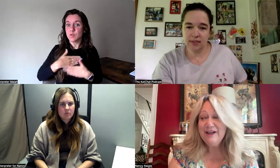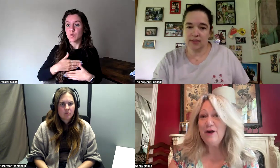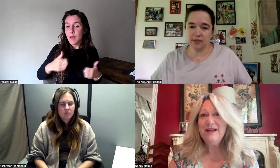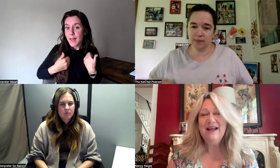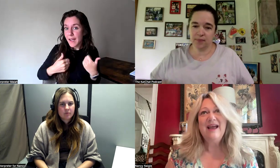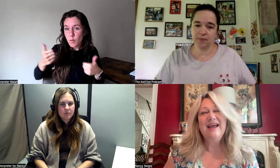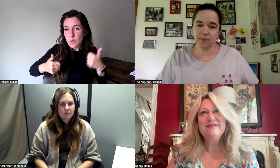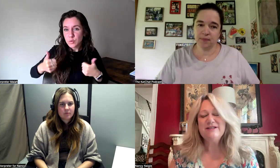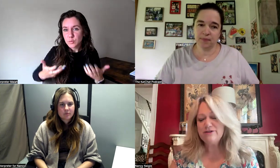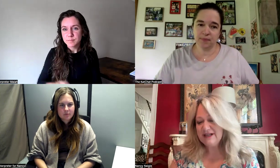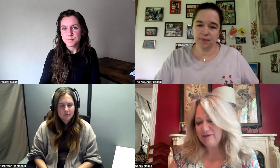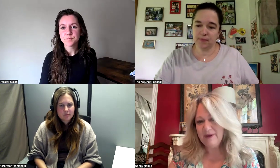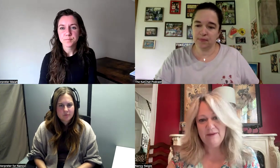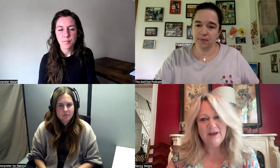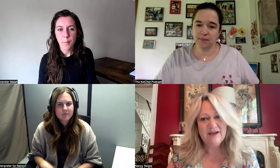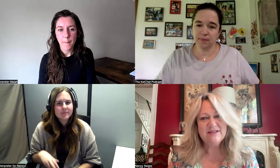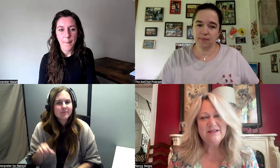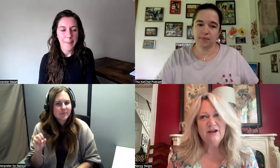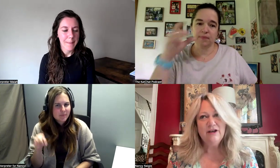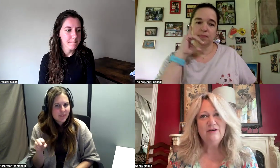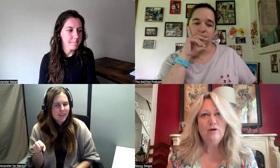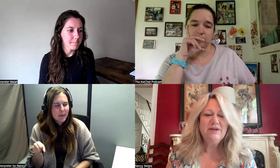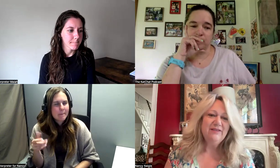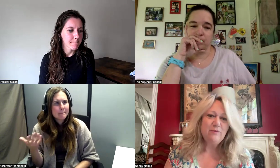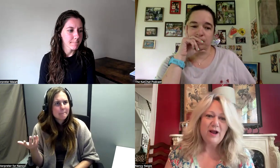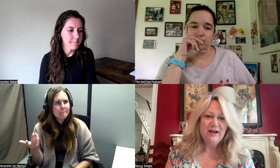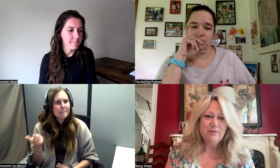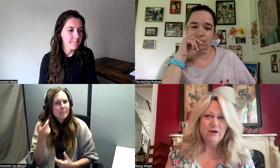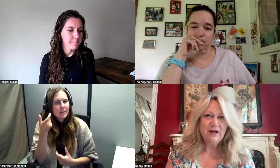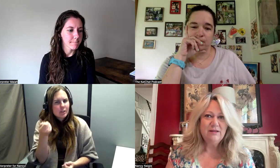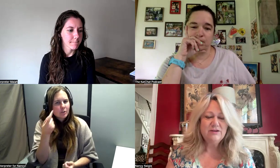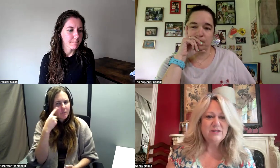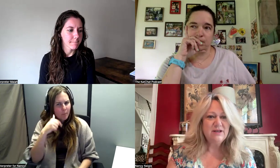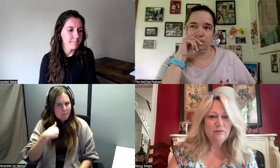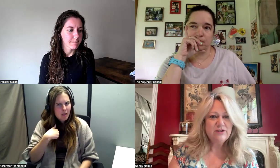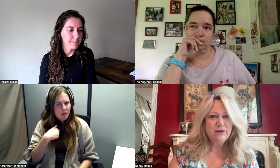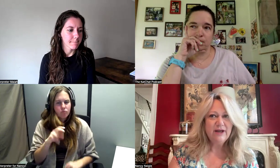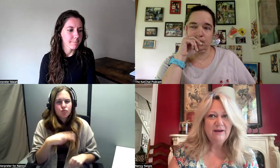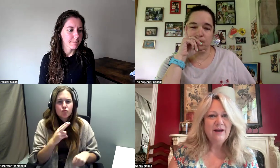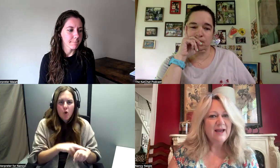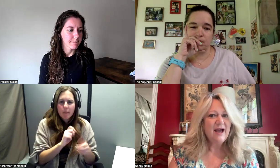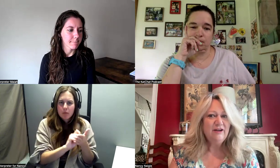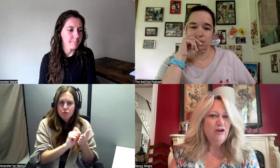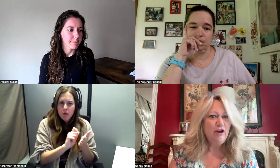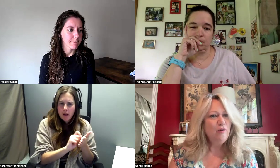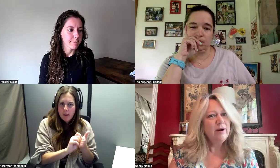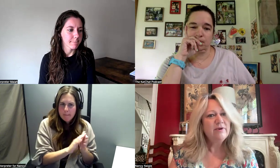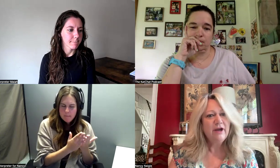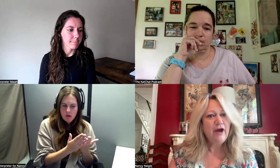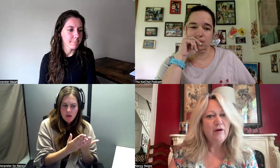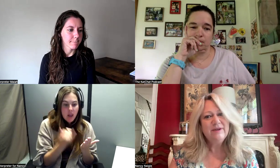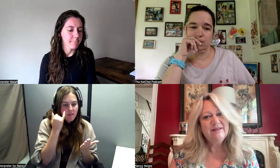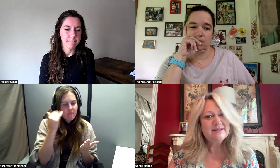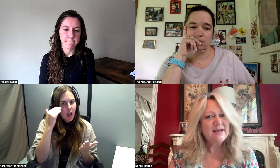Yeah, and it was interesting for me because, normally if I'm writing a book and there's a sequel to it, I kind of know where I'm